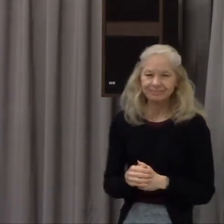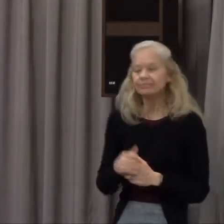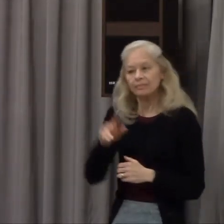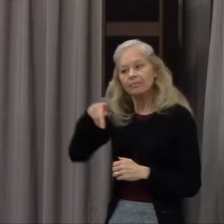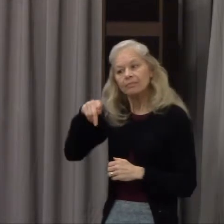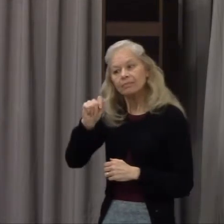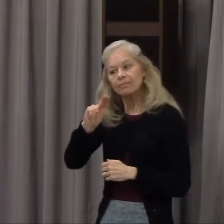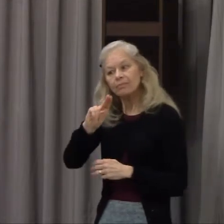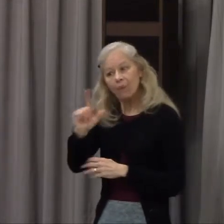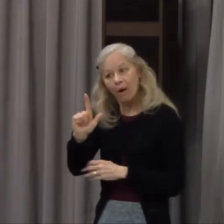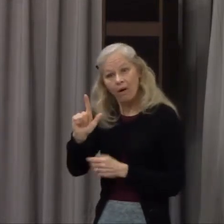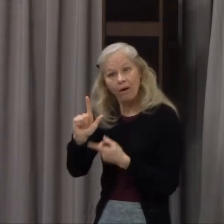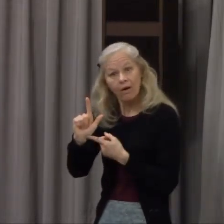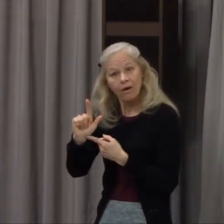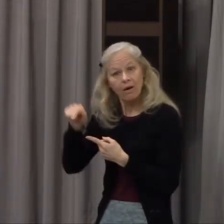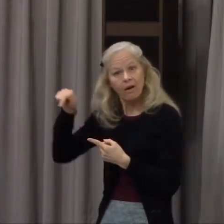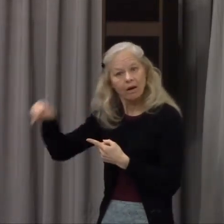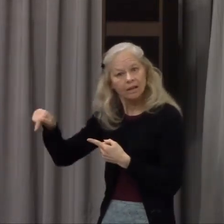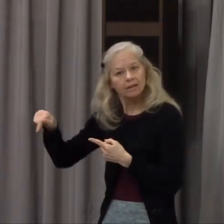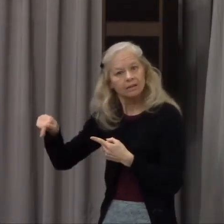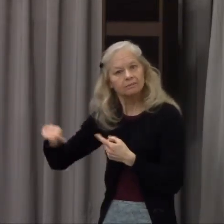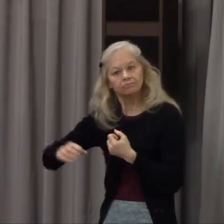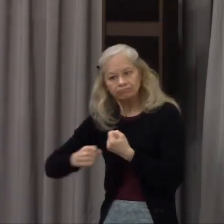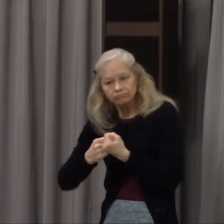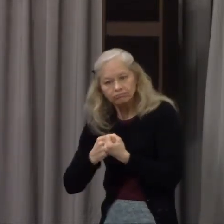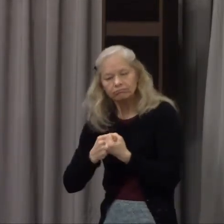Because we need to be convicted of our sins before we can be saved.